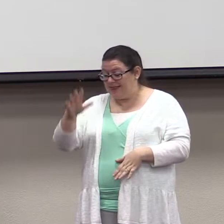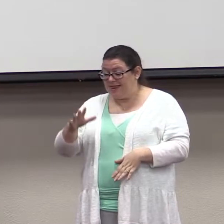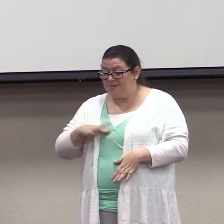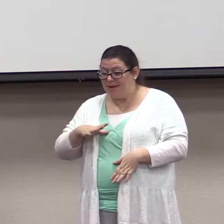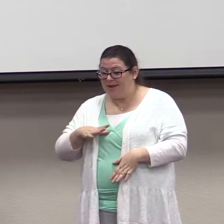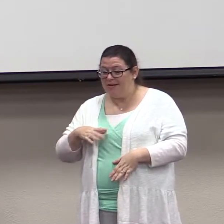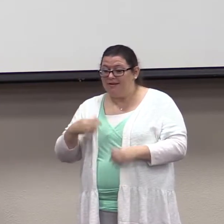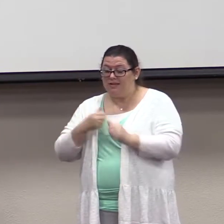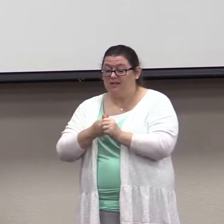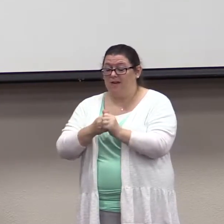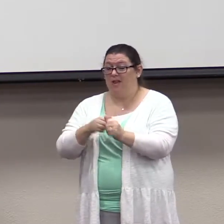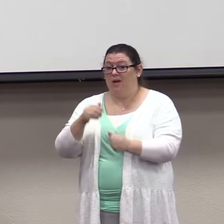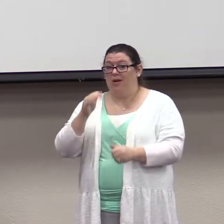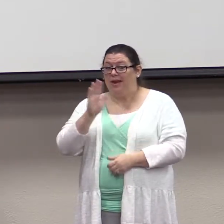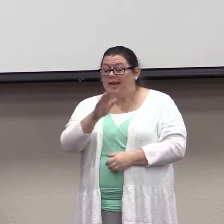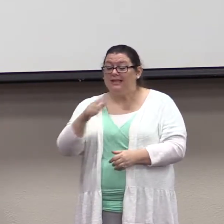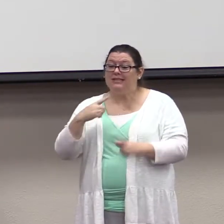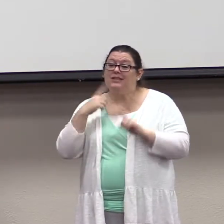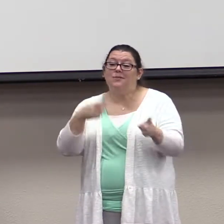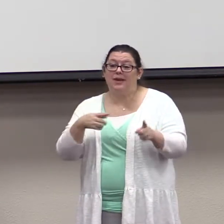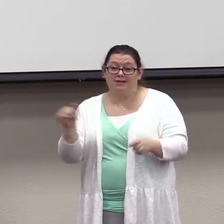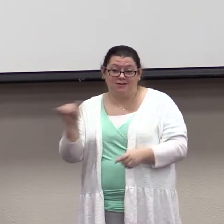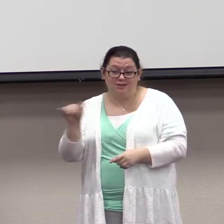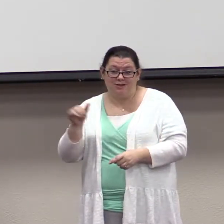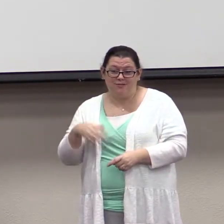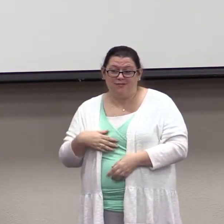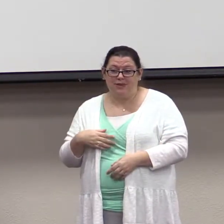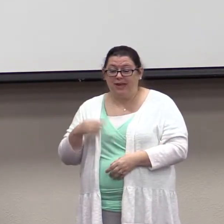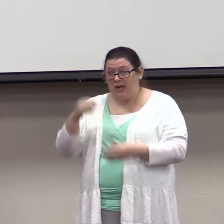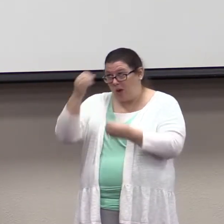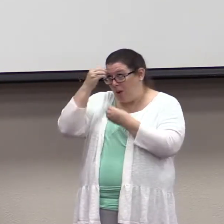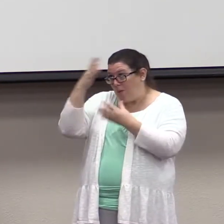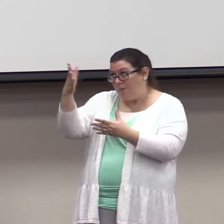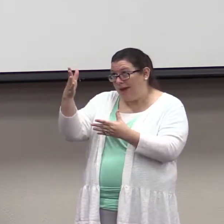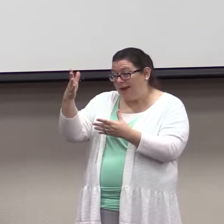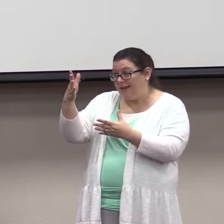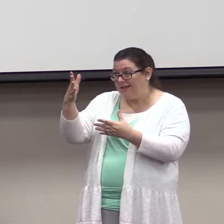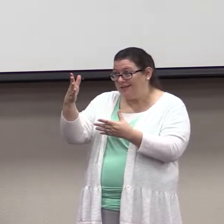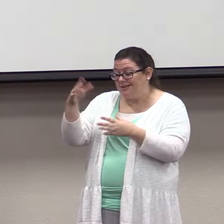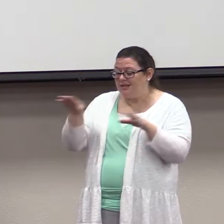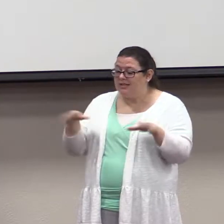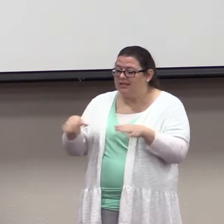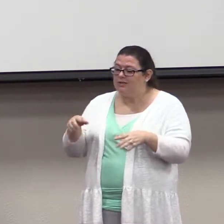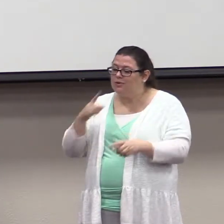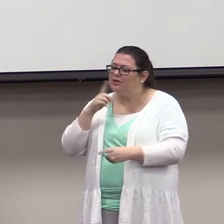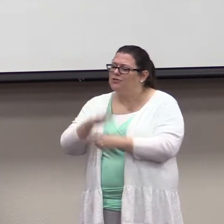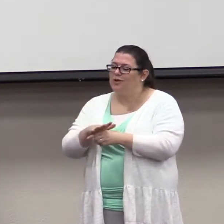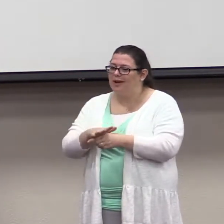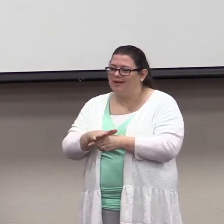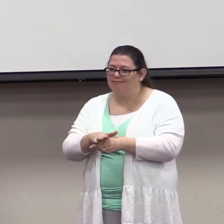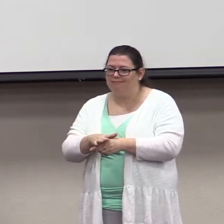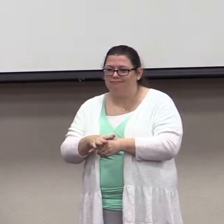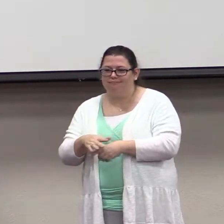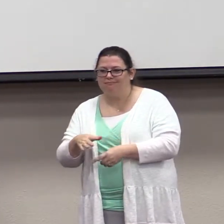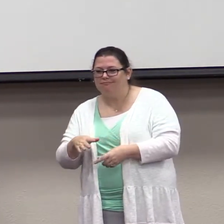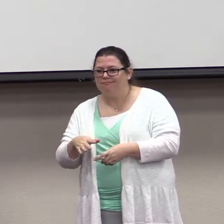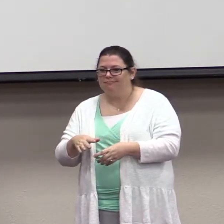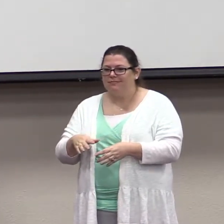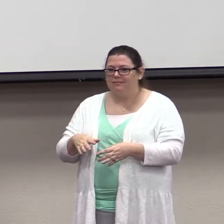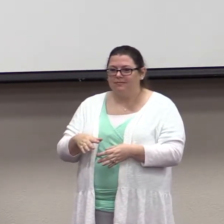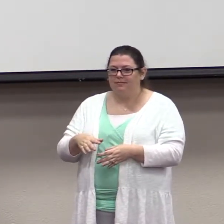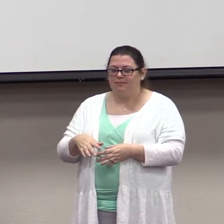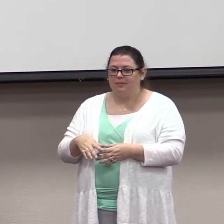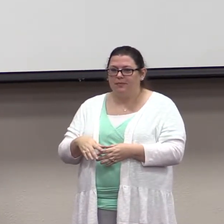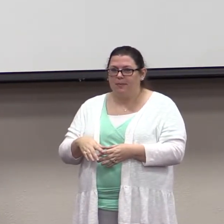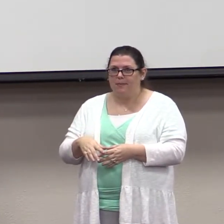his commands. He obeys and does what is right, regardless of the circumstances. Joshua, being a good